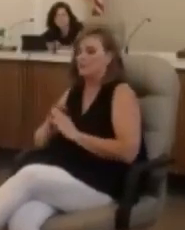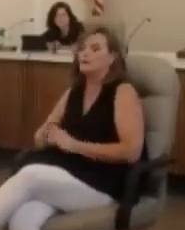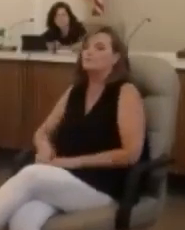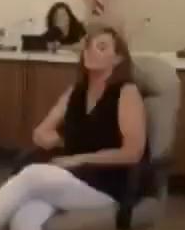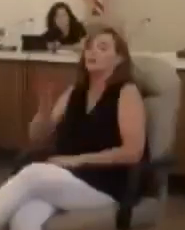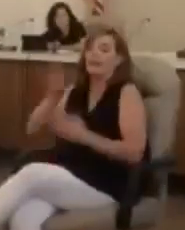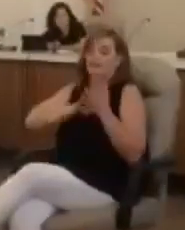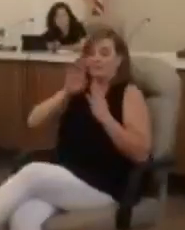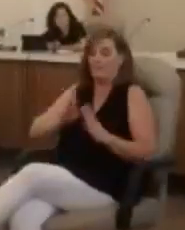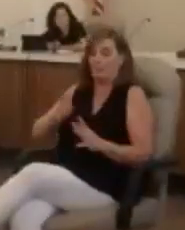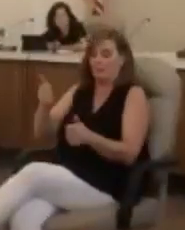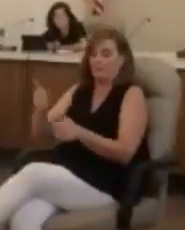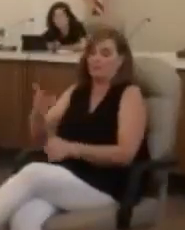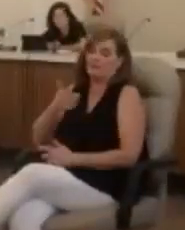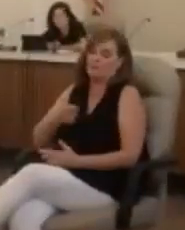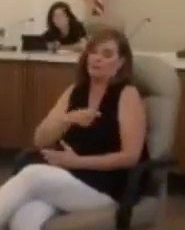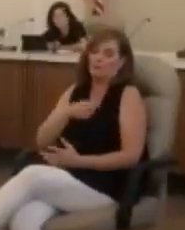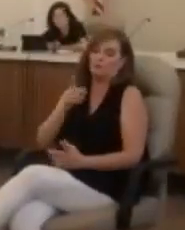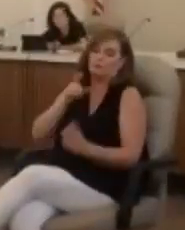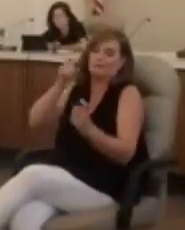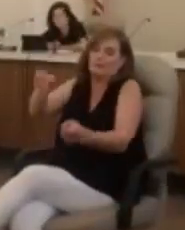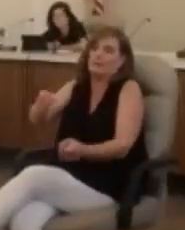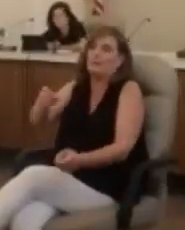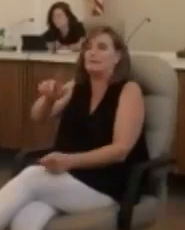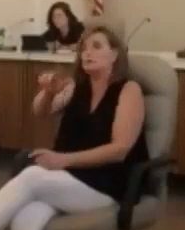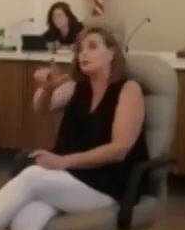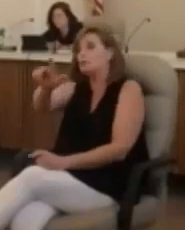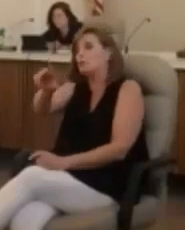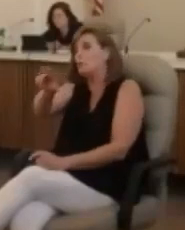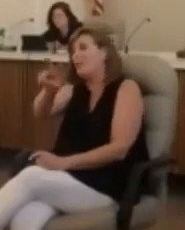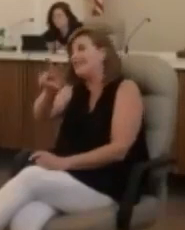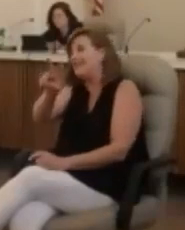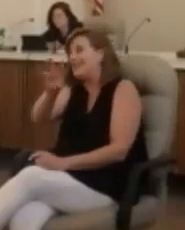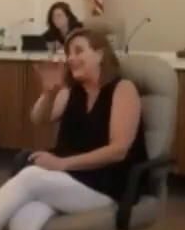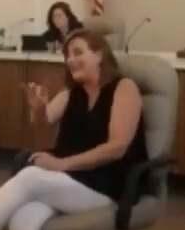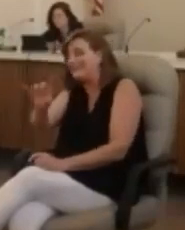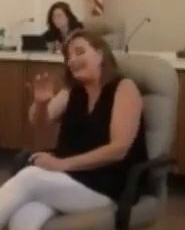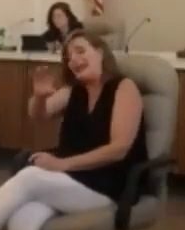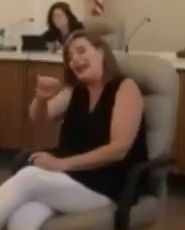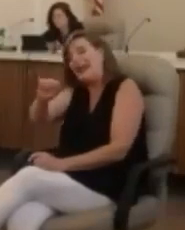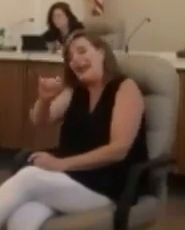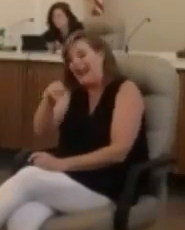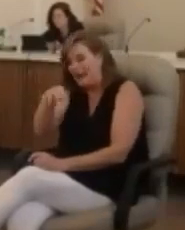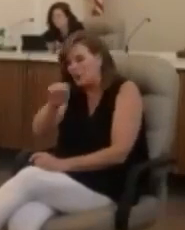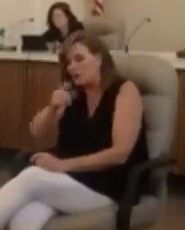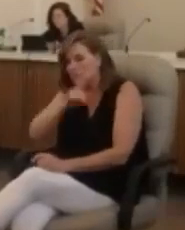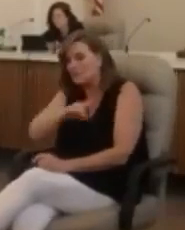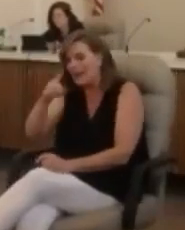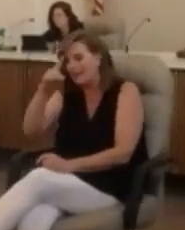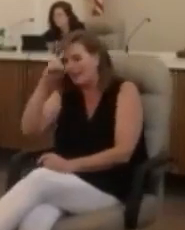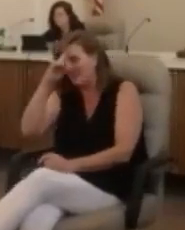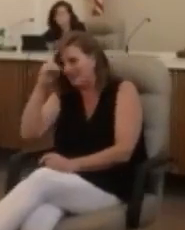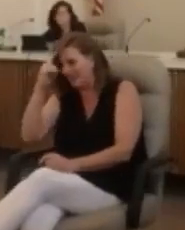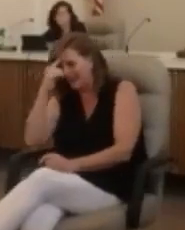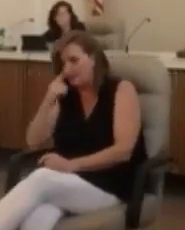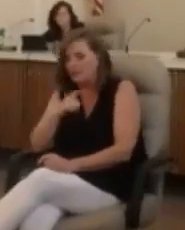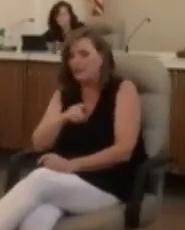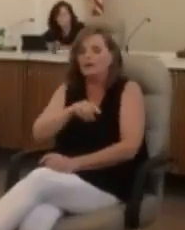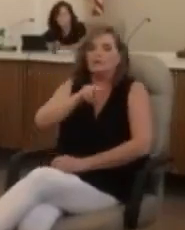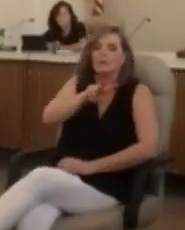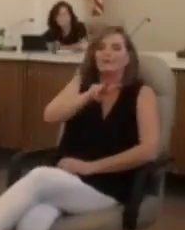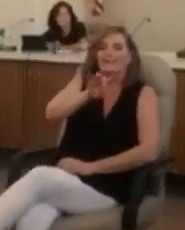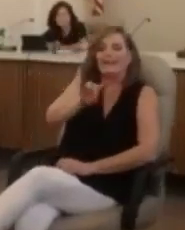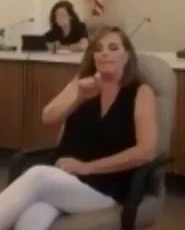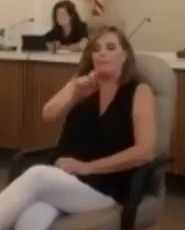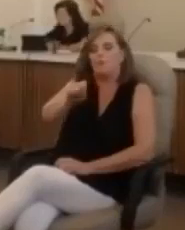to donate about 28 acres, I believe, of land,